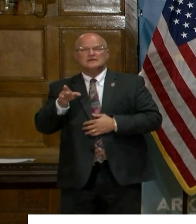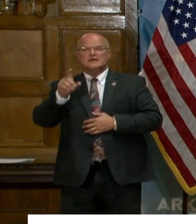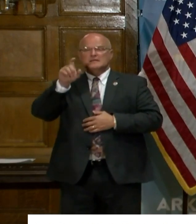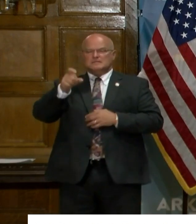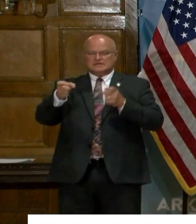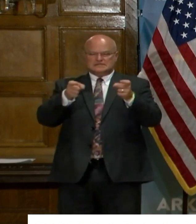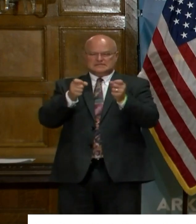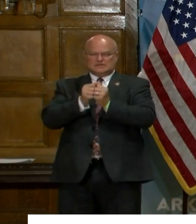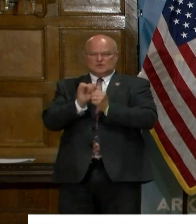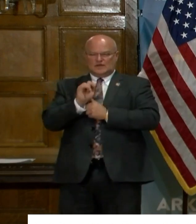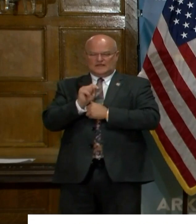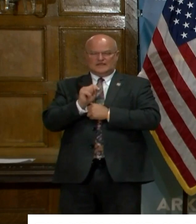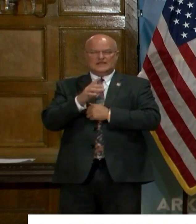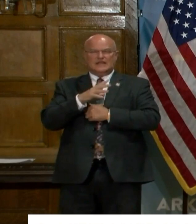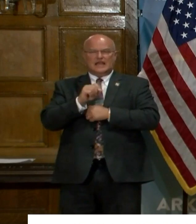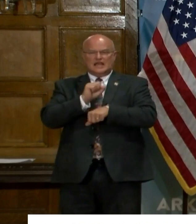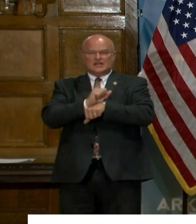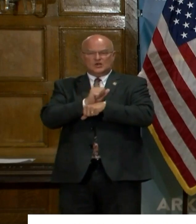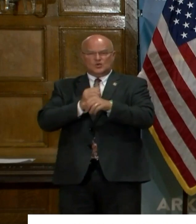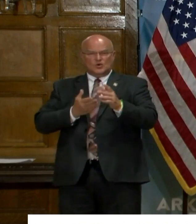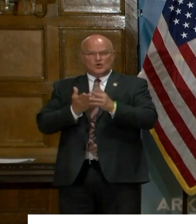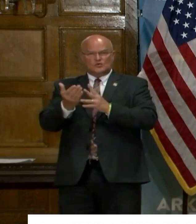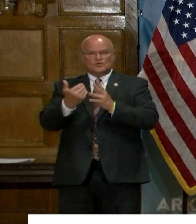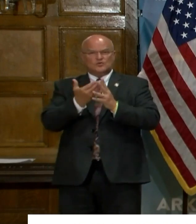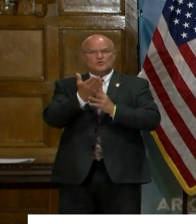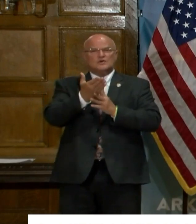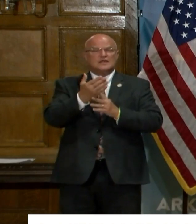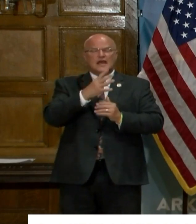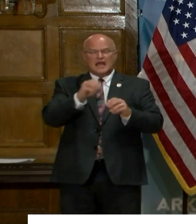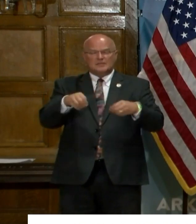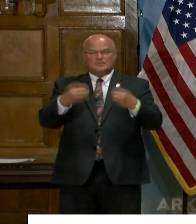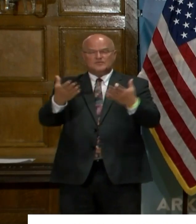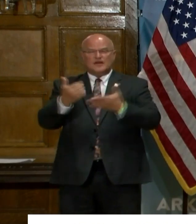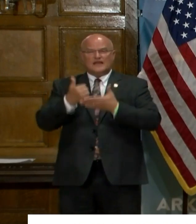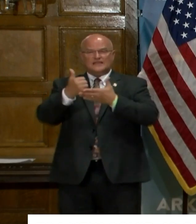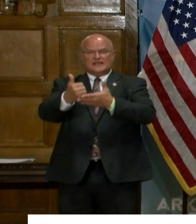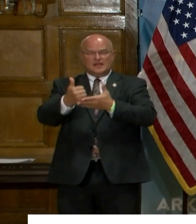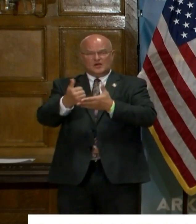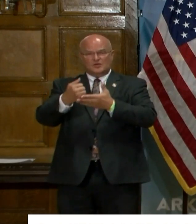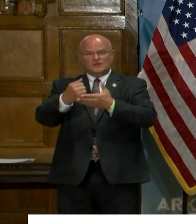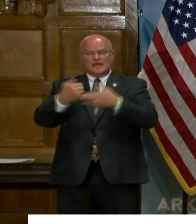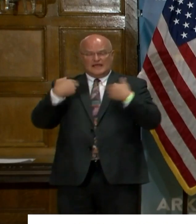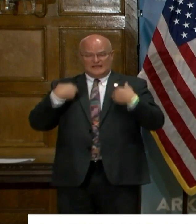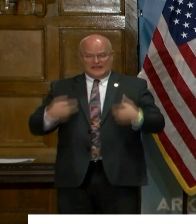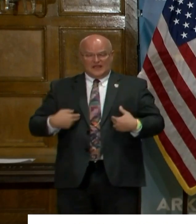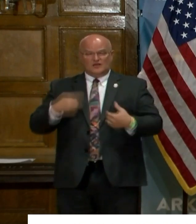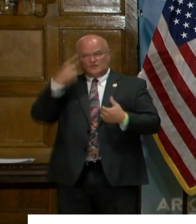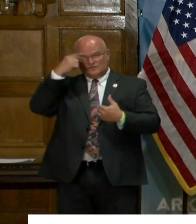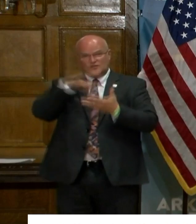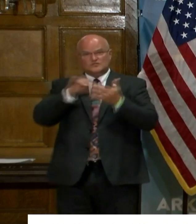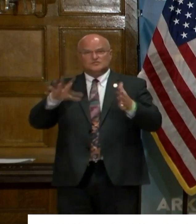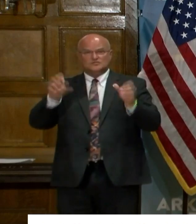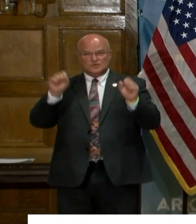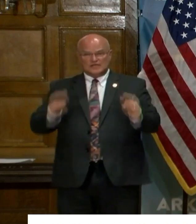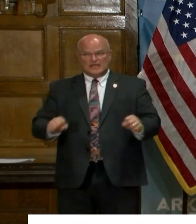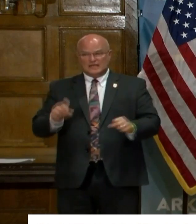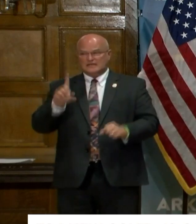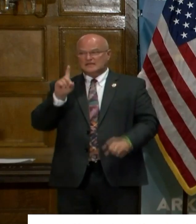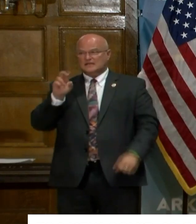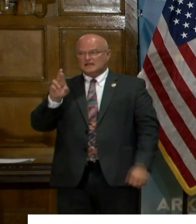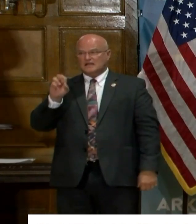deal with it and to work through it and to provide the health to the students that we can. Dr.